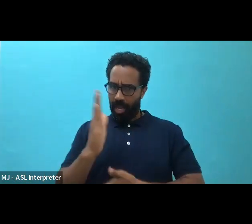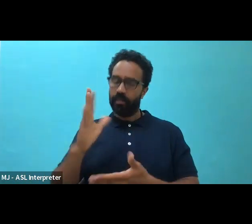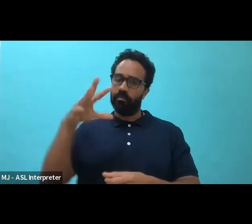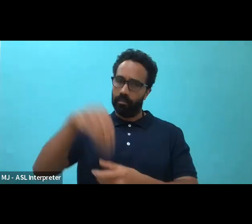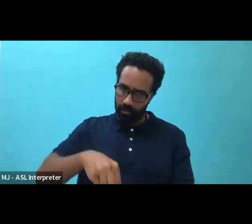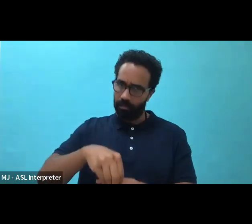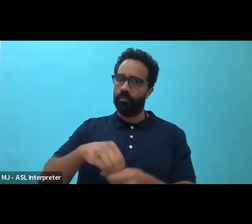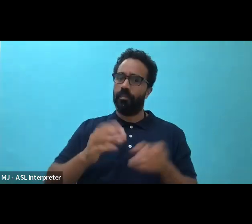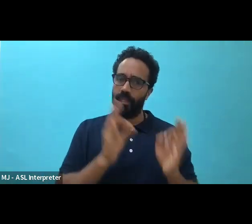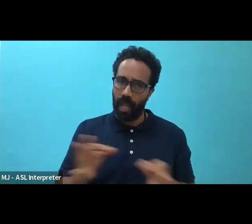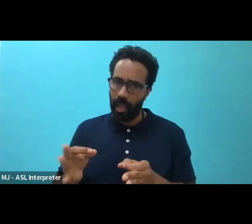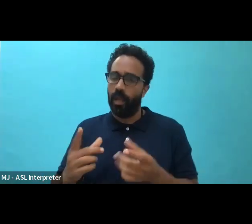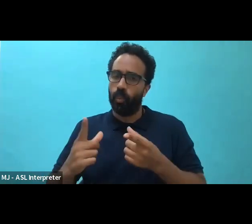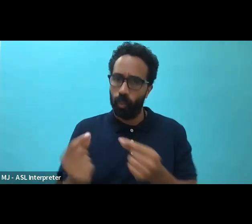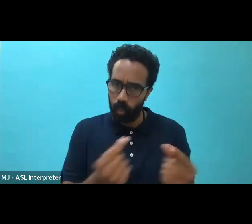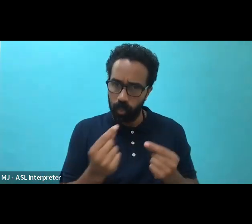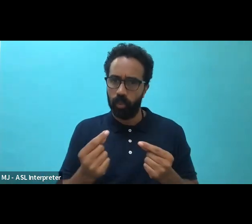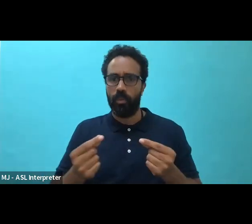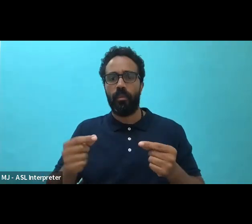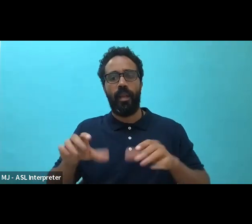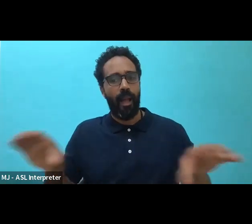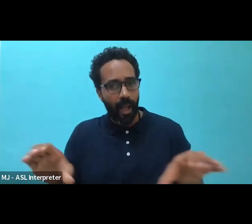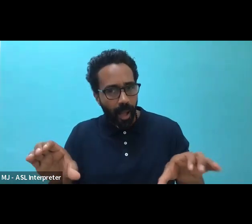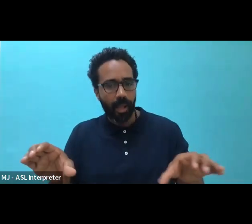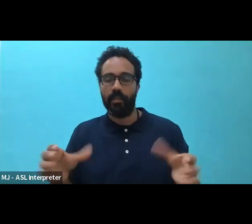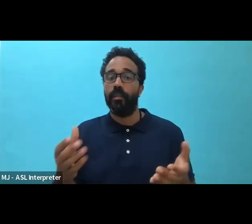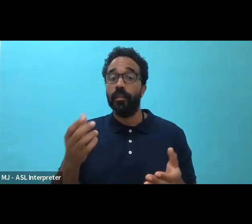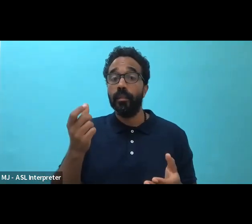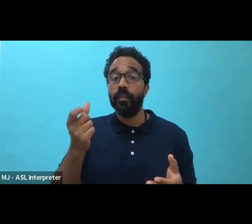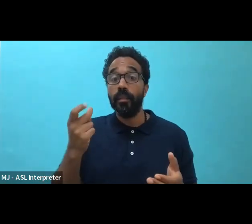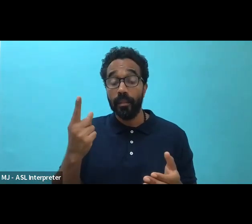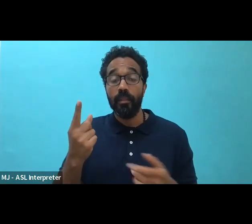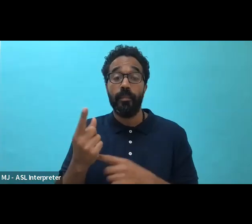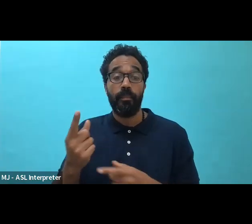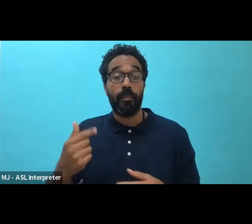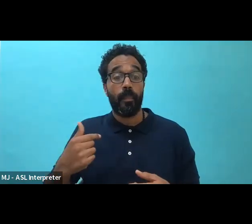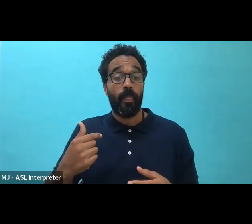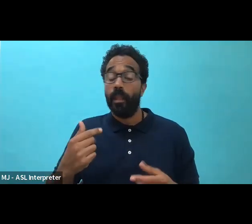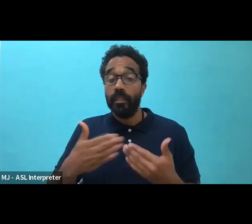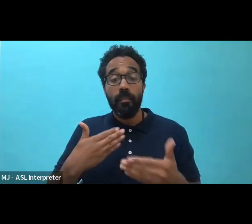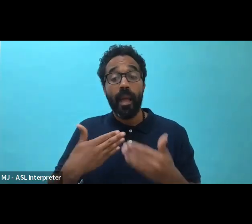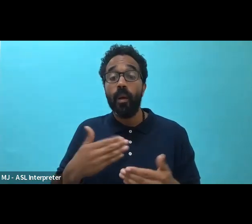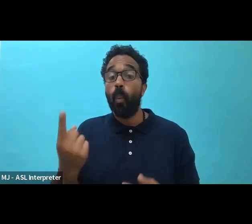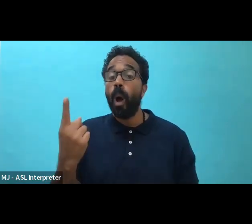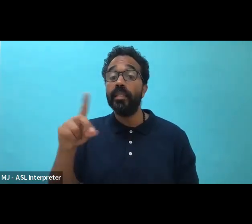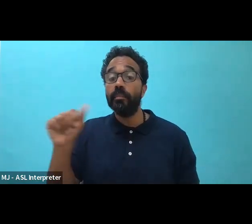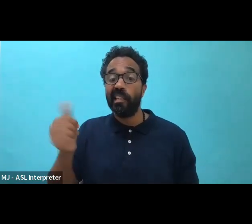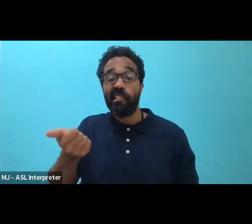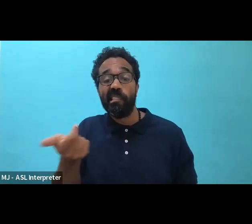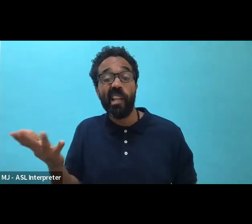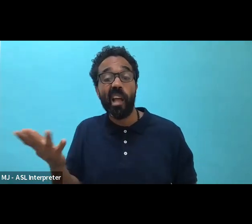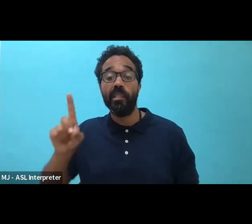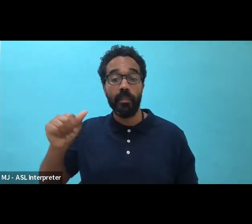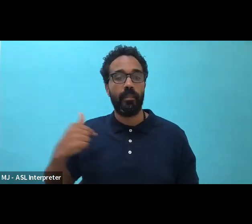in our own advocacy groups. They can be single disability or cross disability. Through